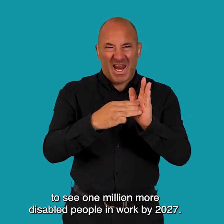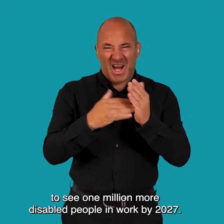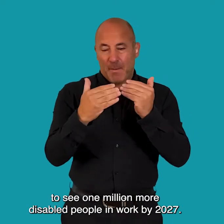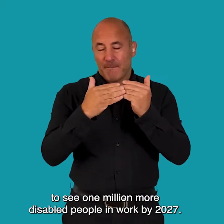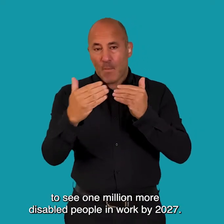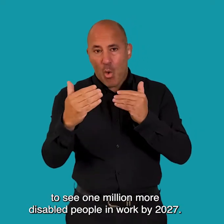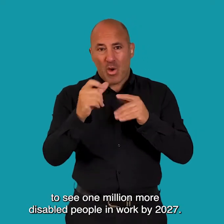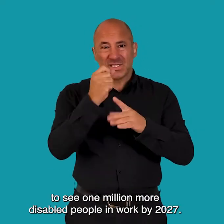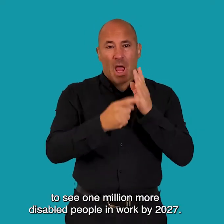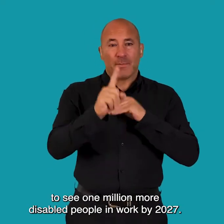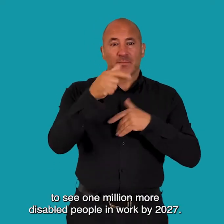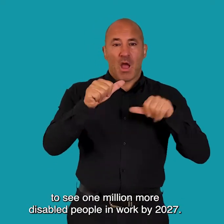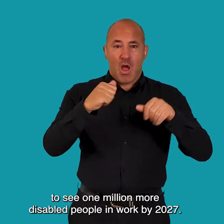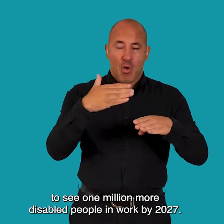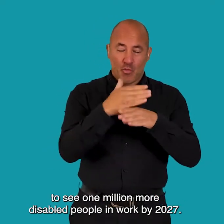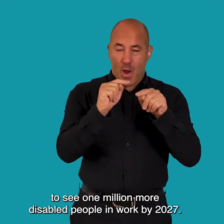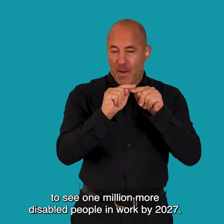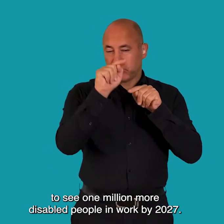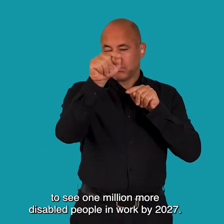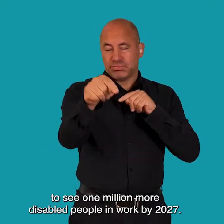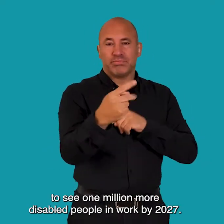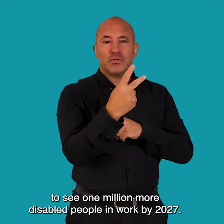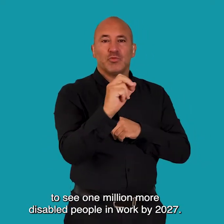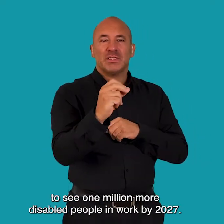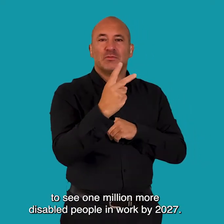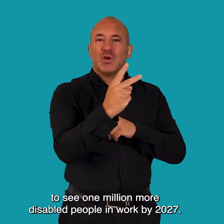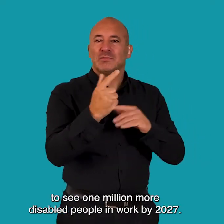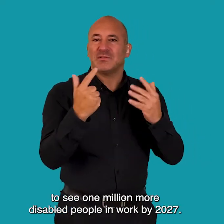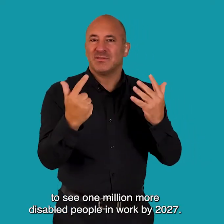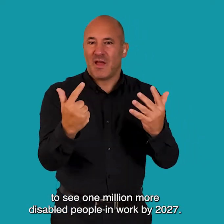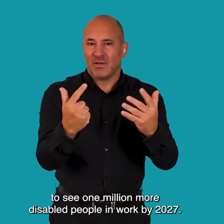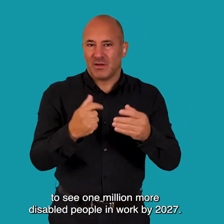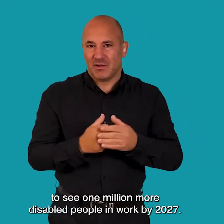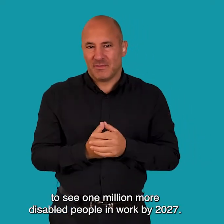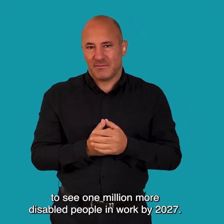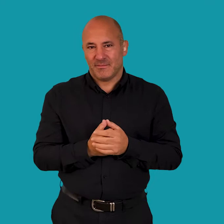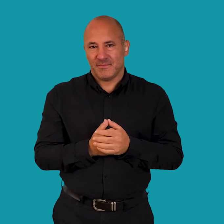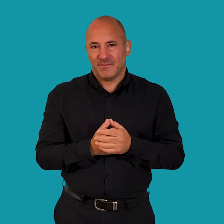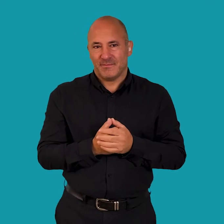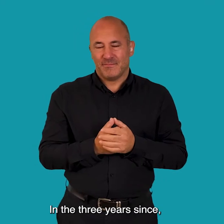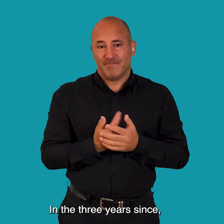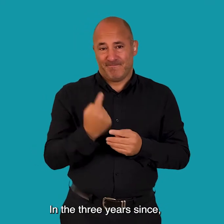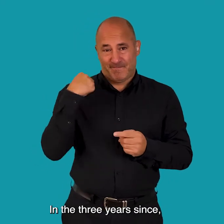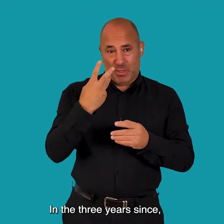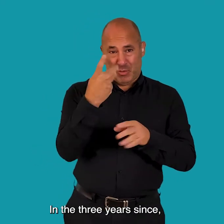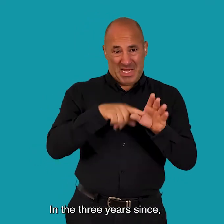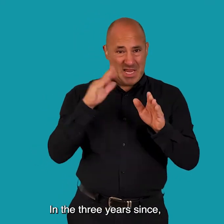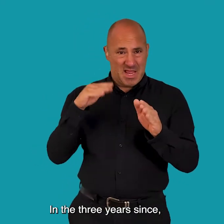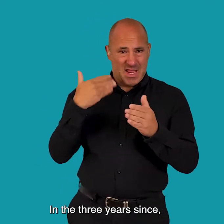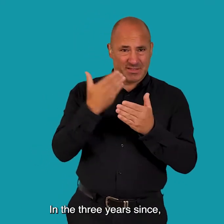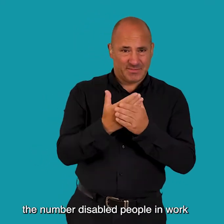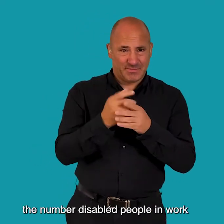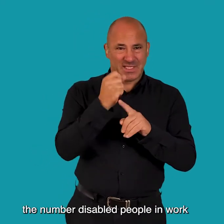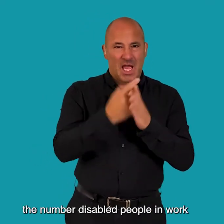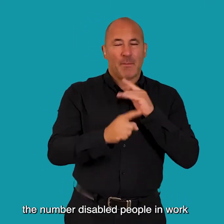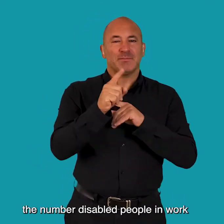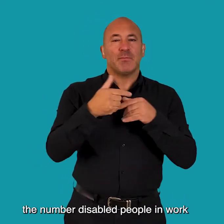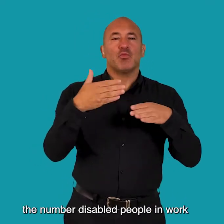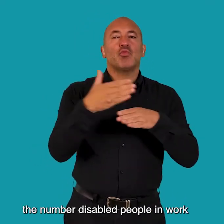1 million more disabled people in work by 2027. In the 3 years since, the number of disabled people